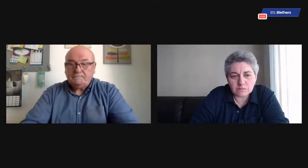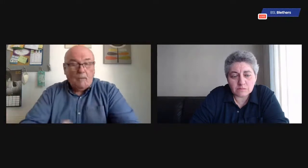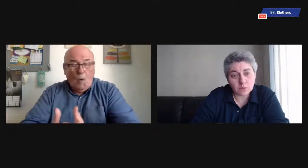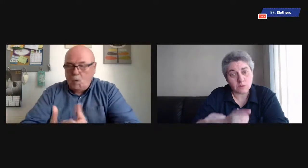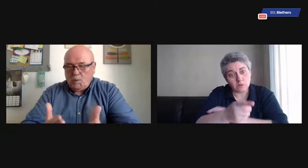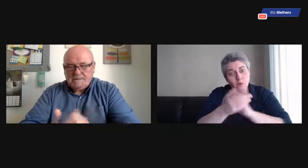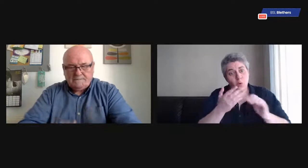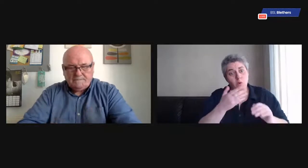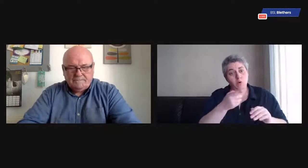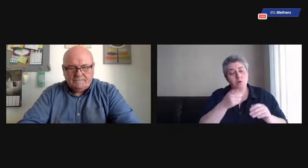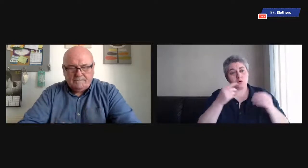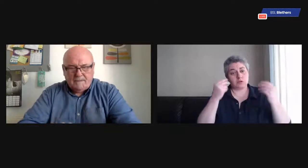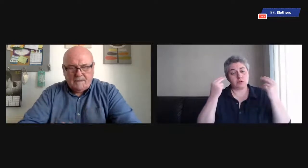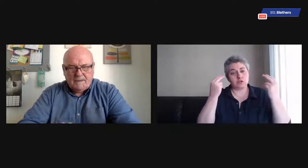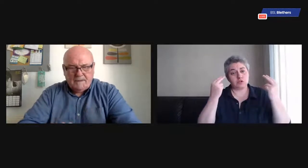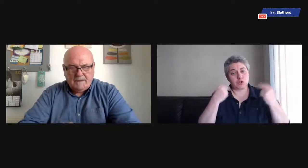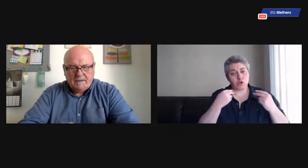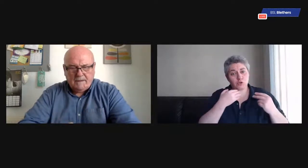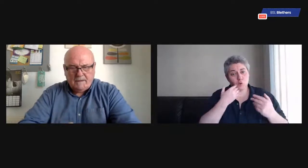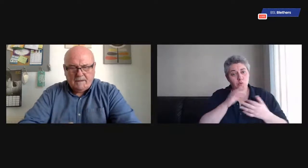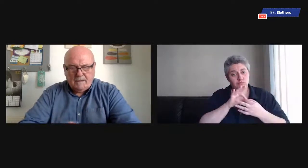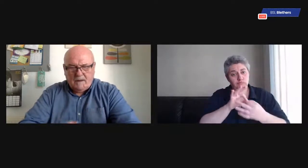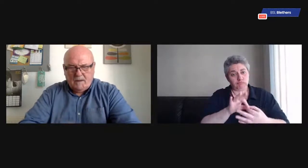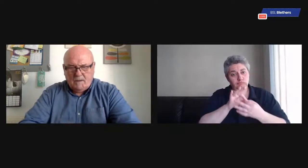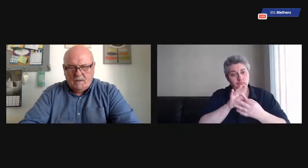And I'll be the one that would do all of that.